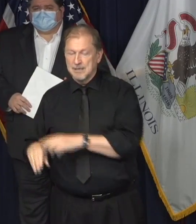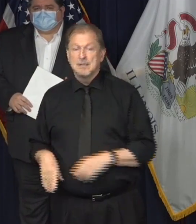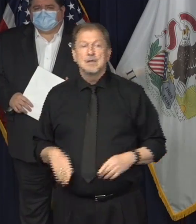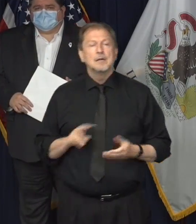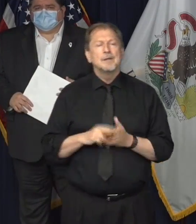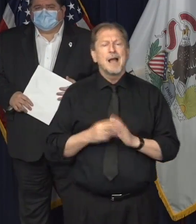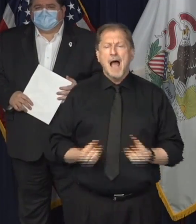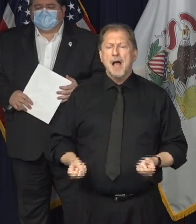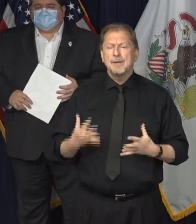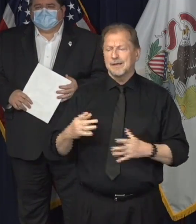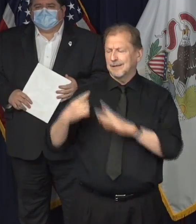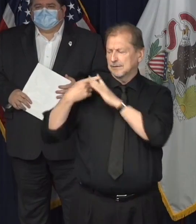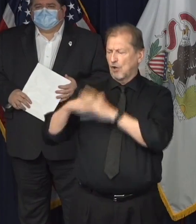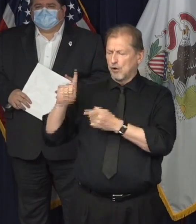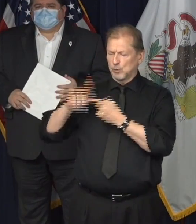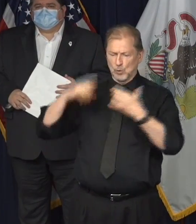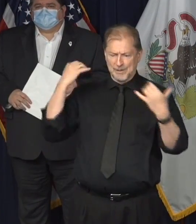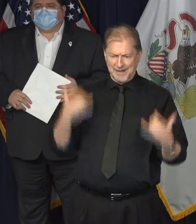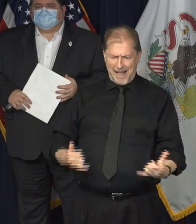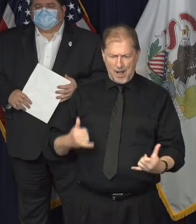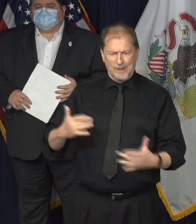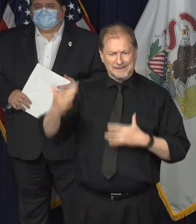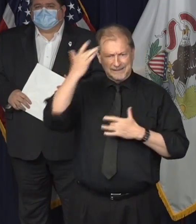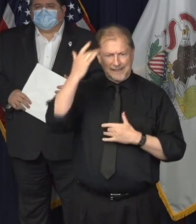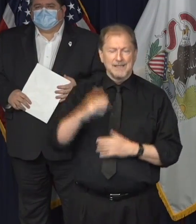of positive cases to